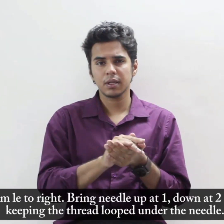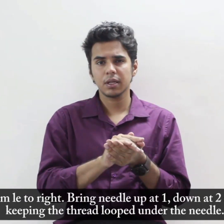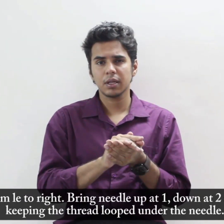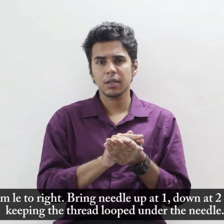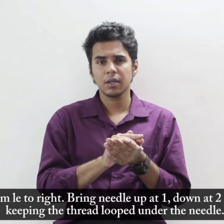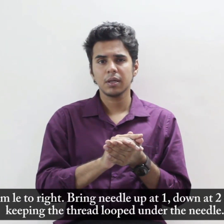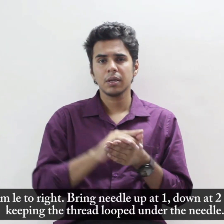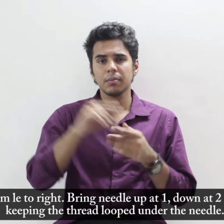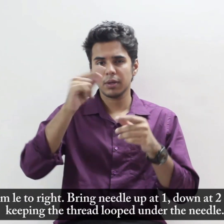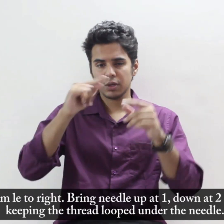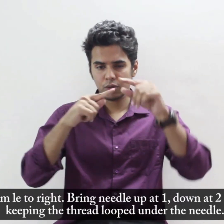needle.